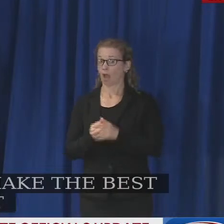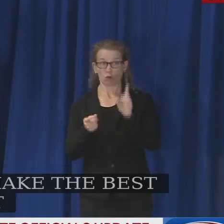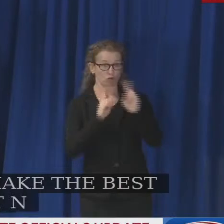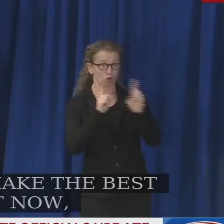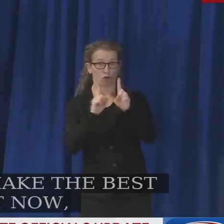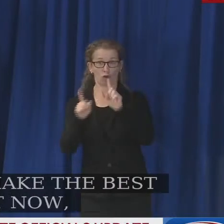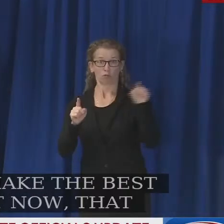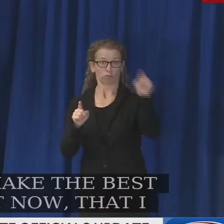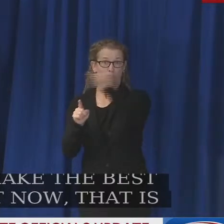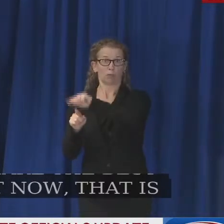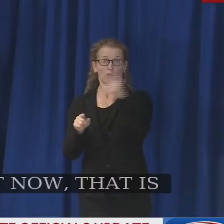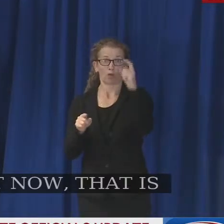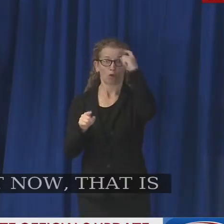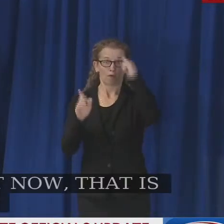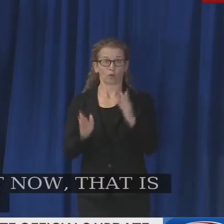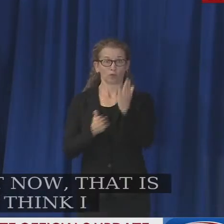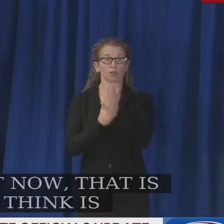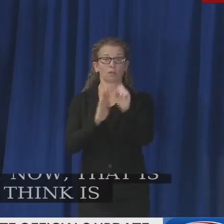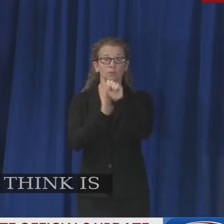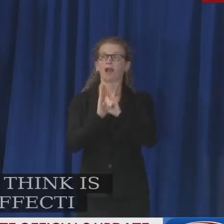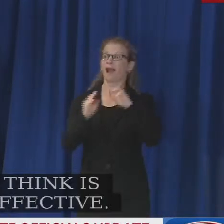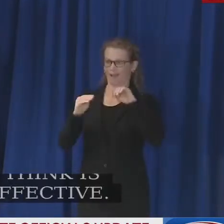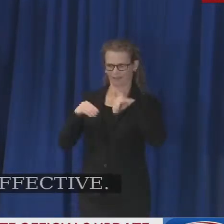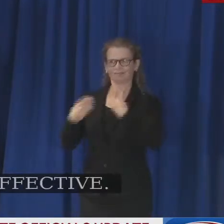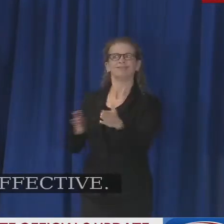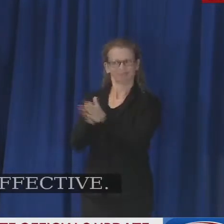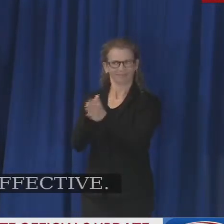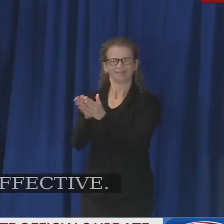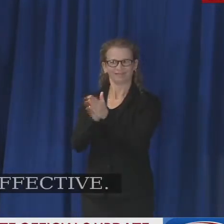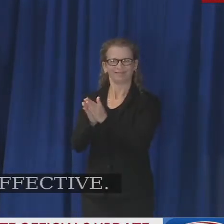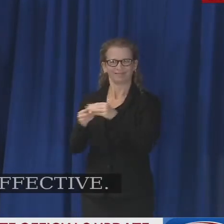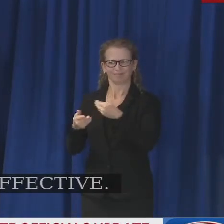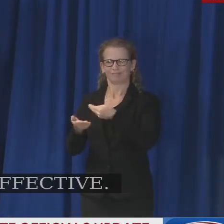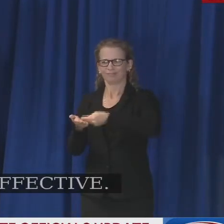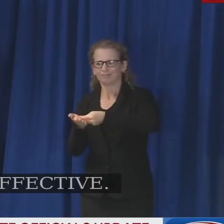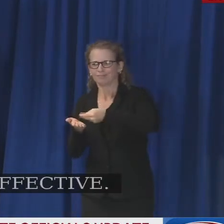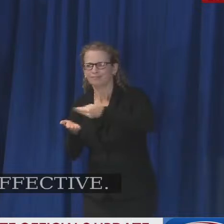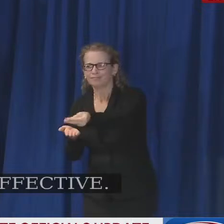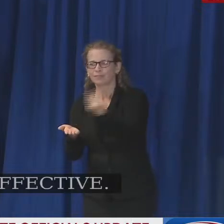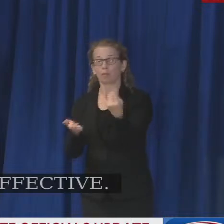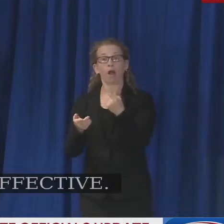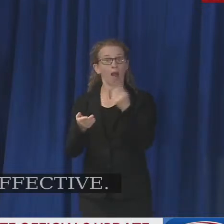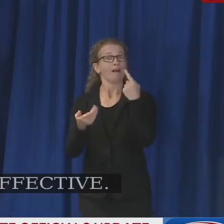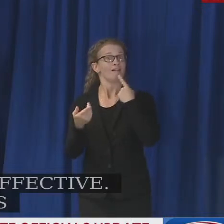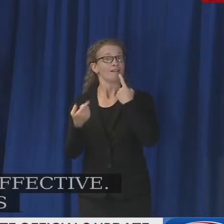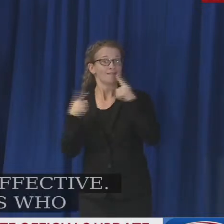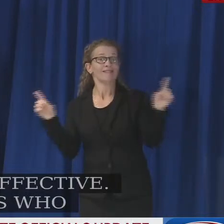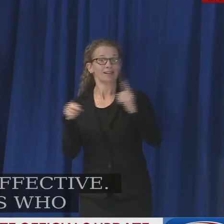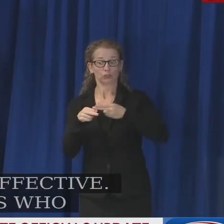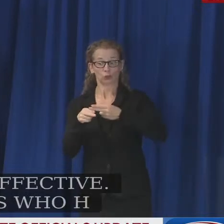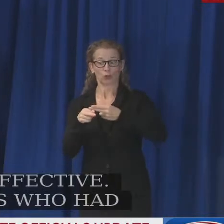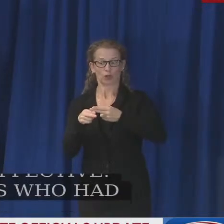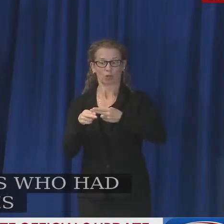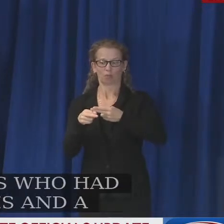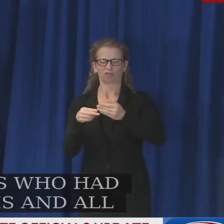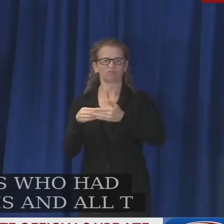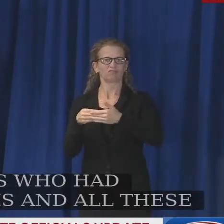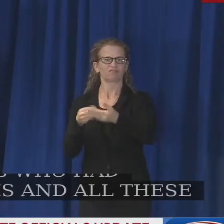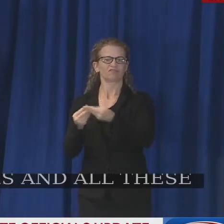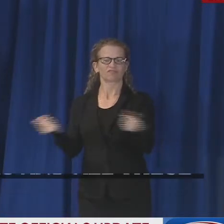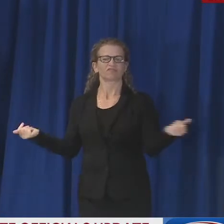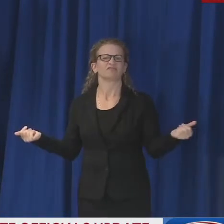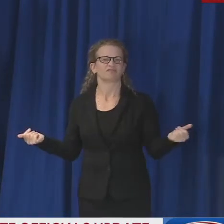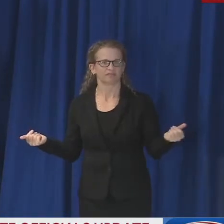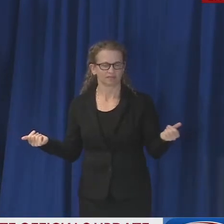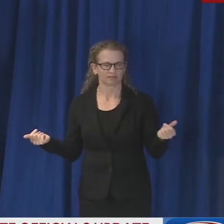incentive programs and all of this sort of thing that they work in the short run, but then they really peter out, right? So, you know, and it mostly worked in states